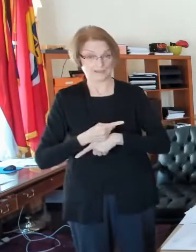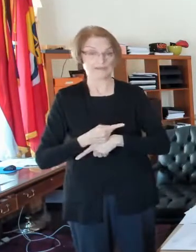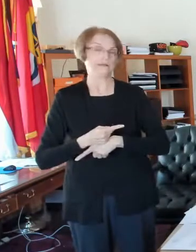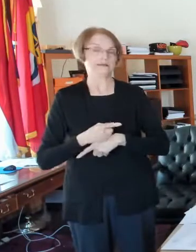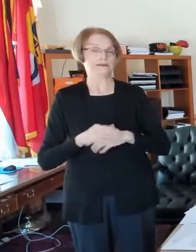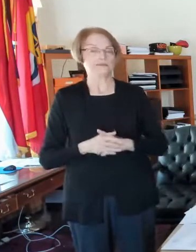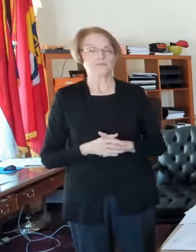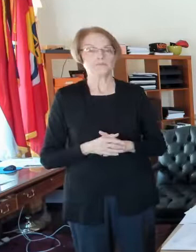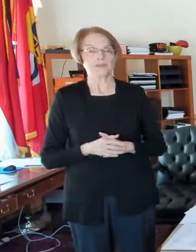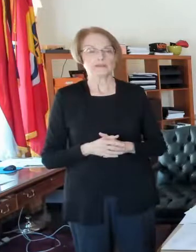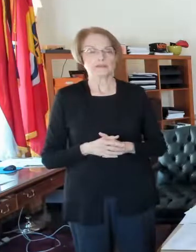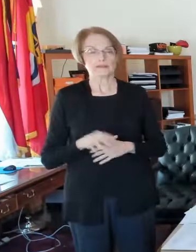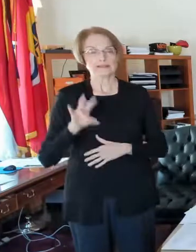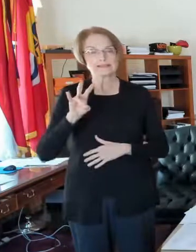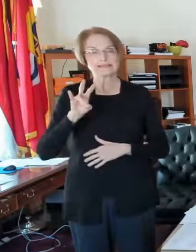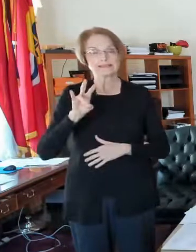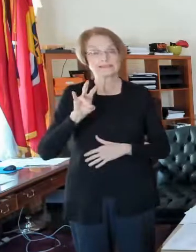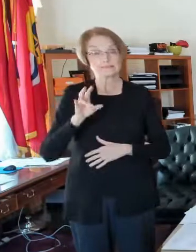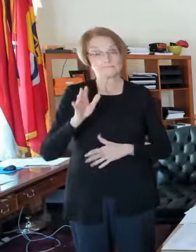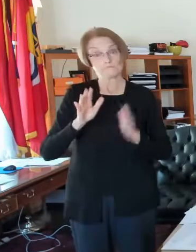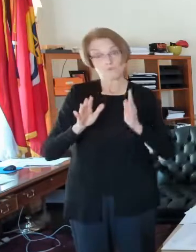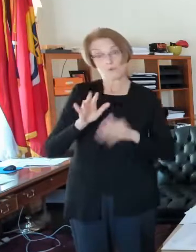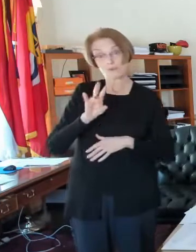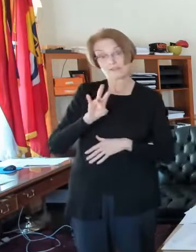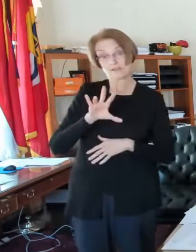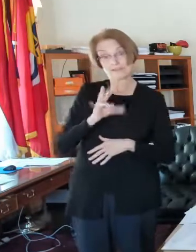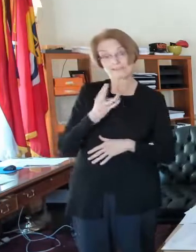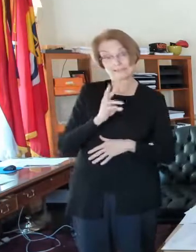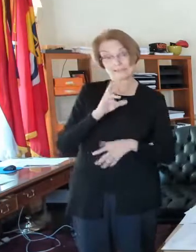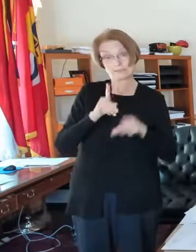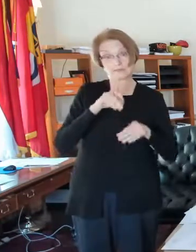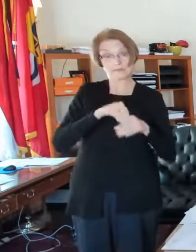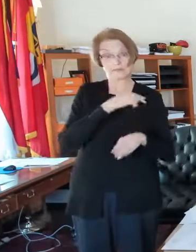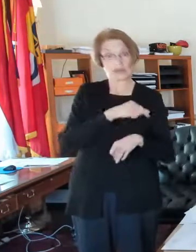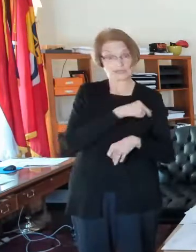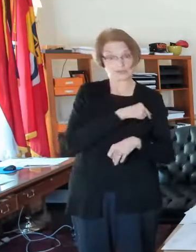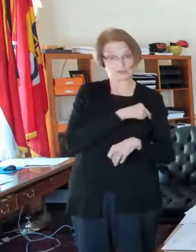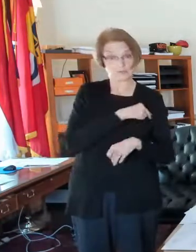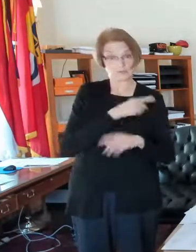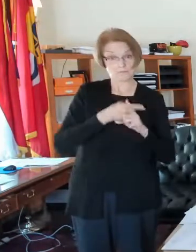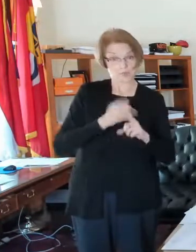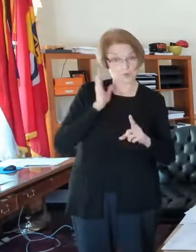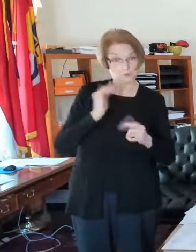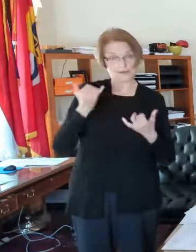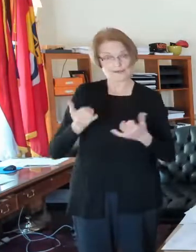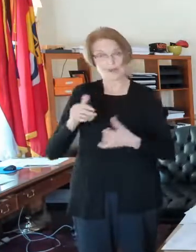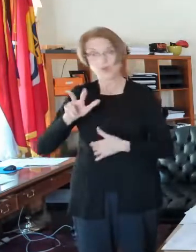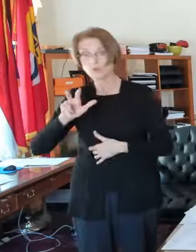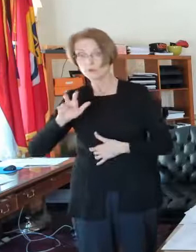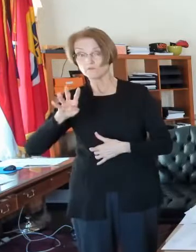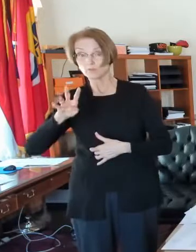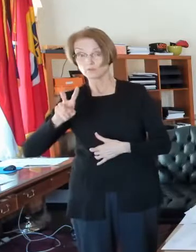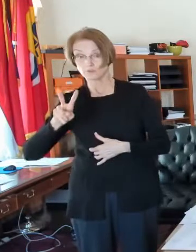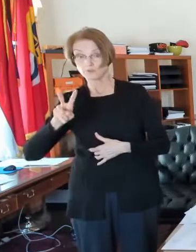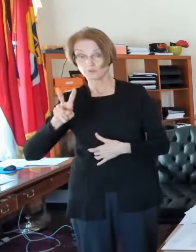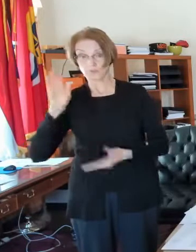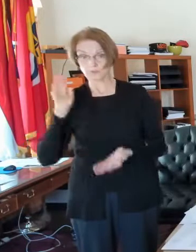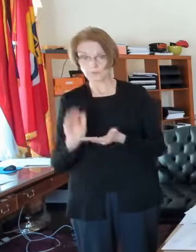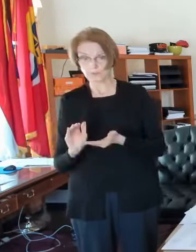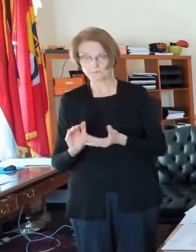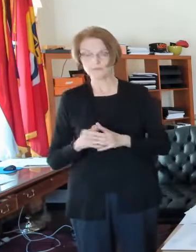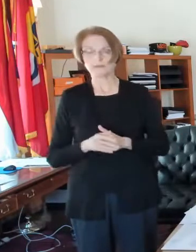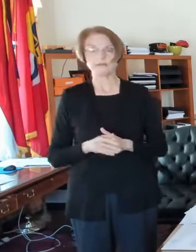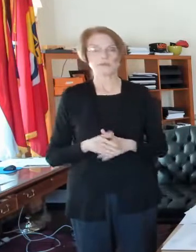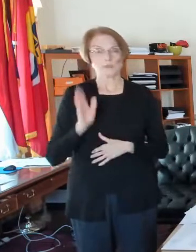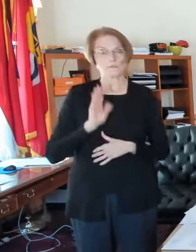We had 716 people in the hospital. Now we have 342. We